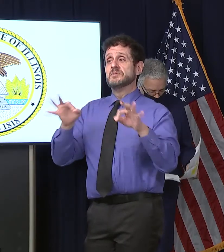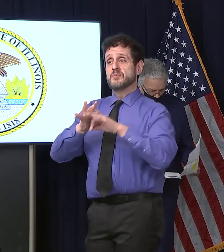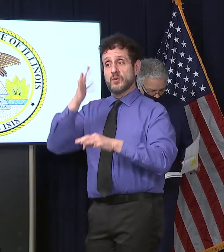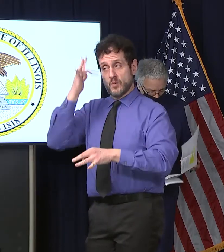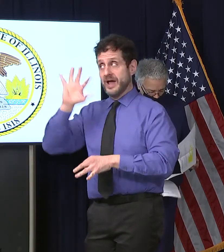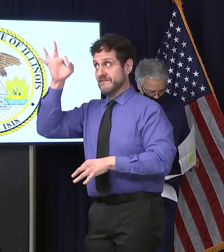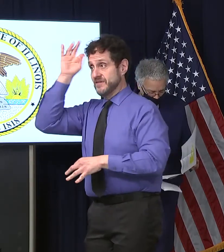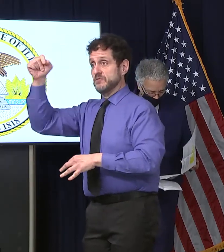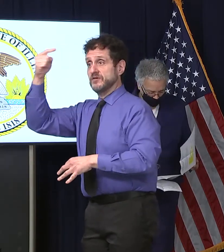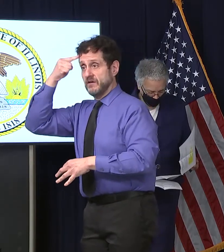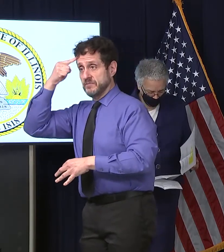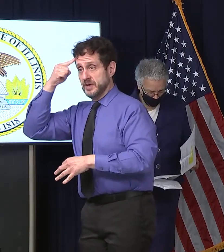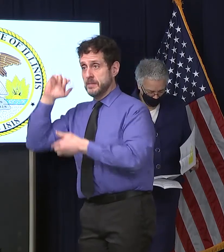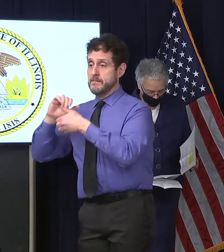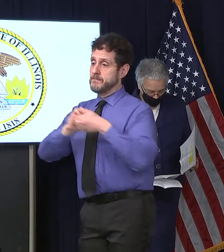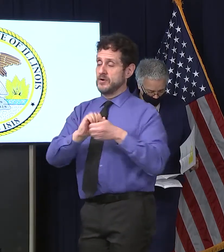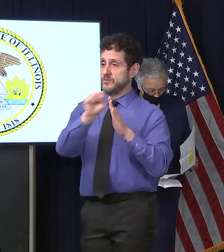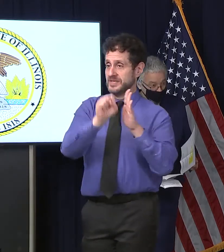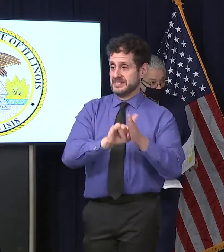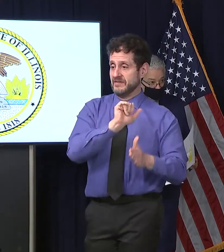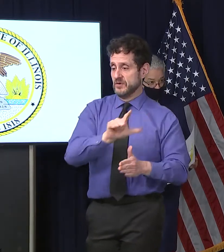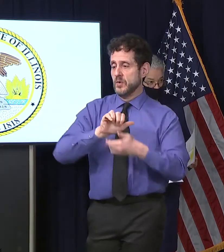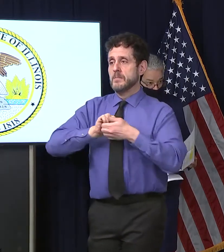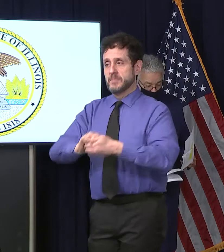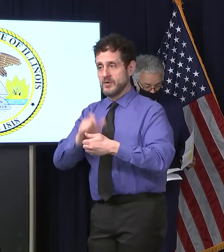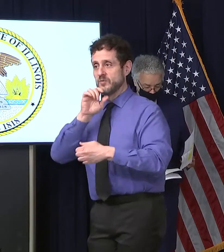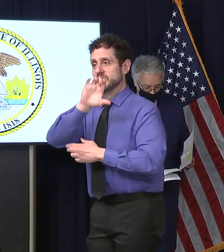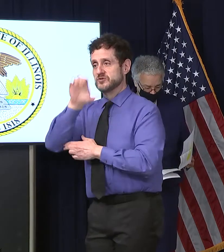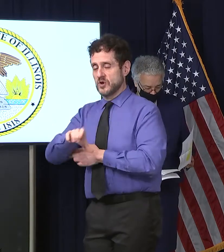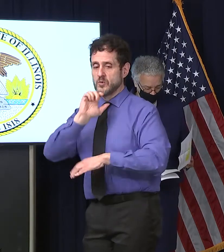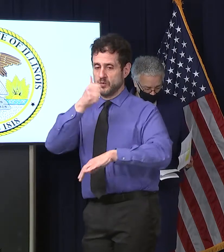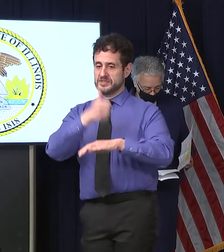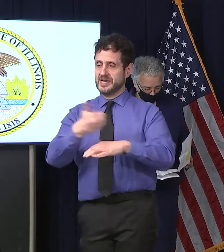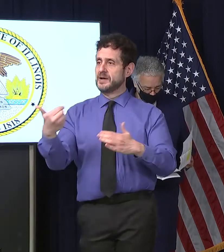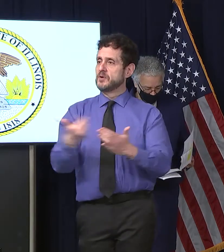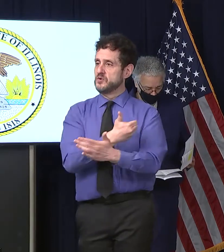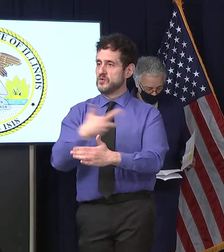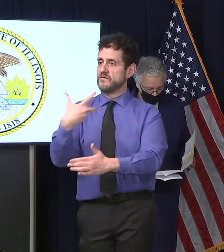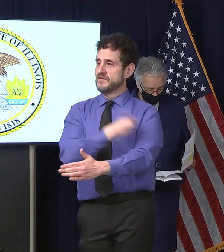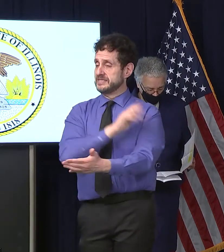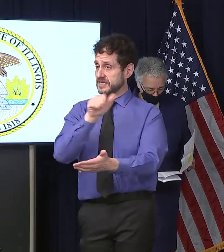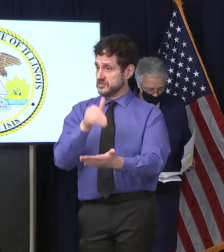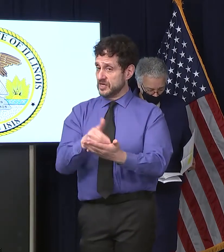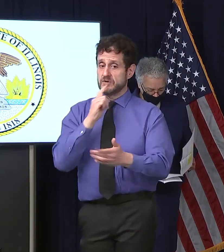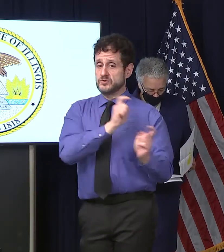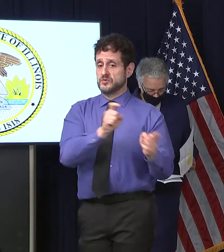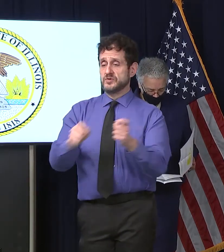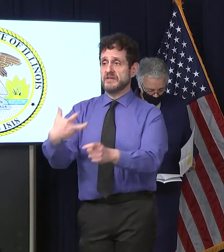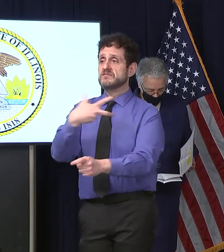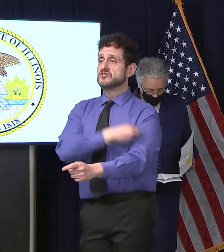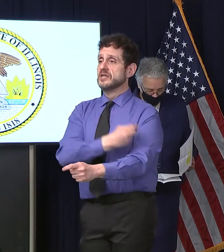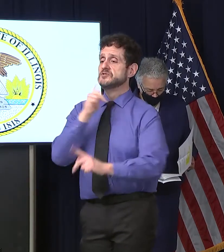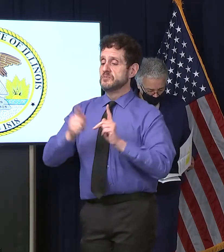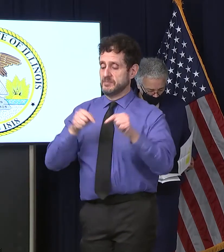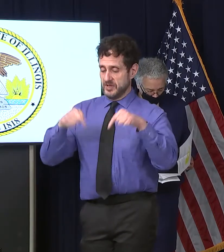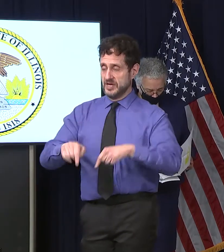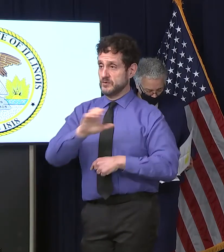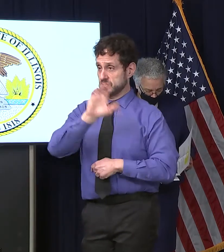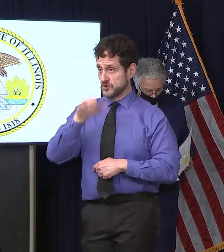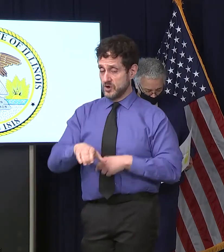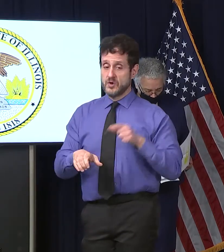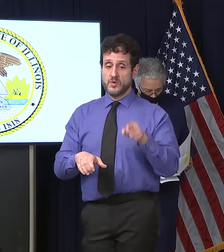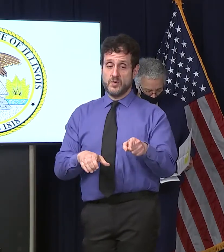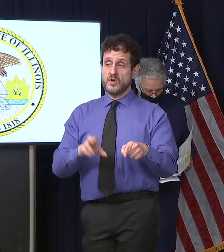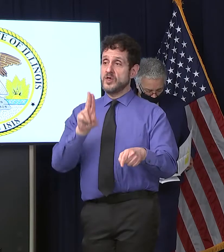of Chicago, is establishing a new community vaccination center to get shots in the arms of Chicago area residents. This center will